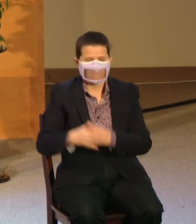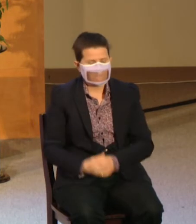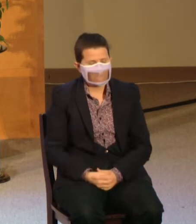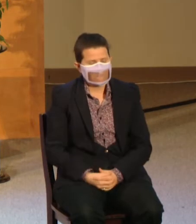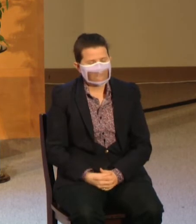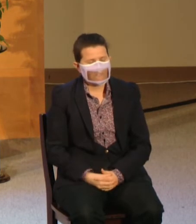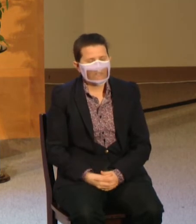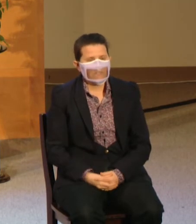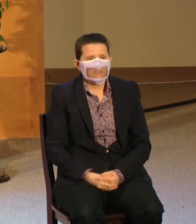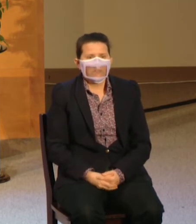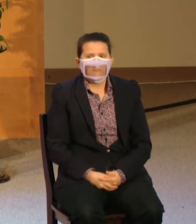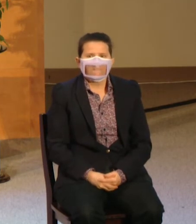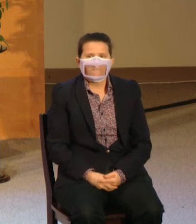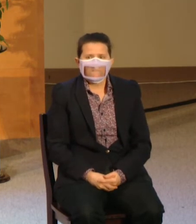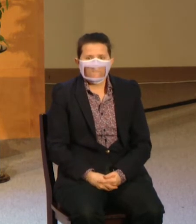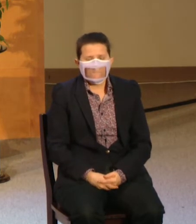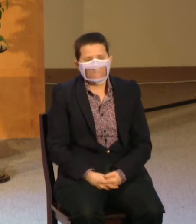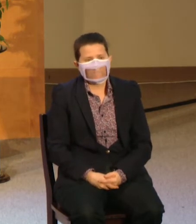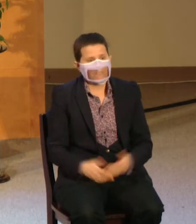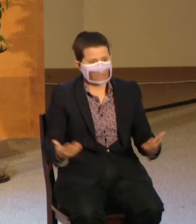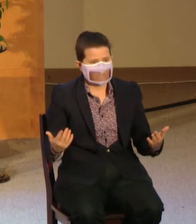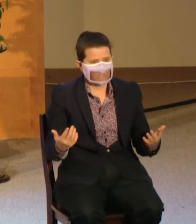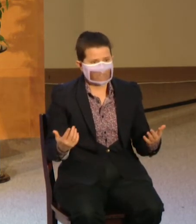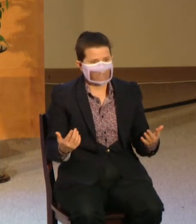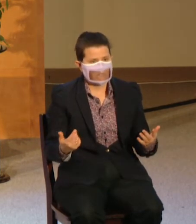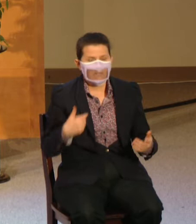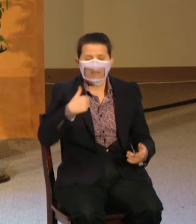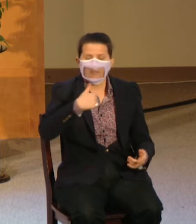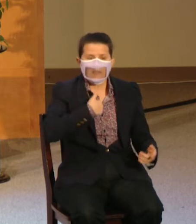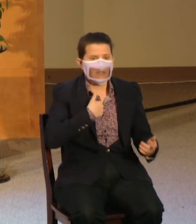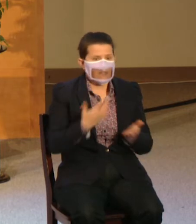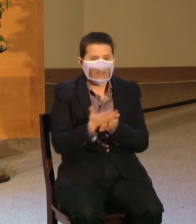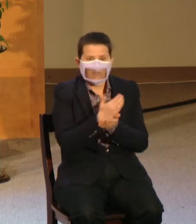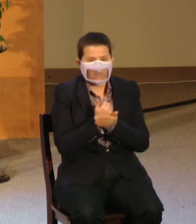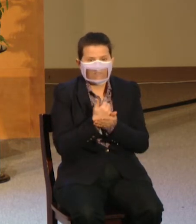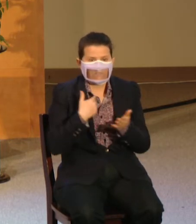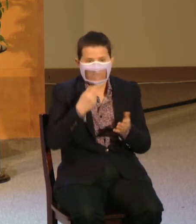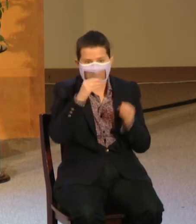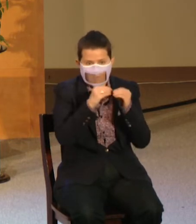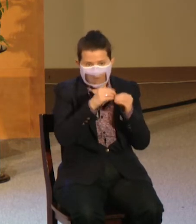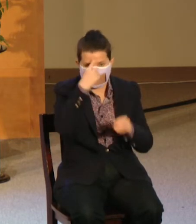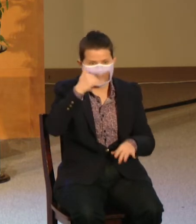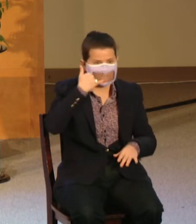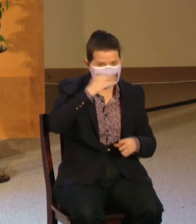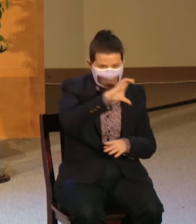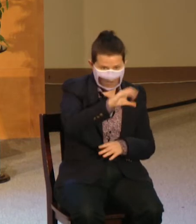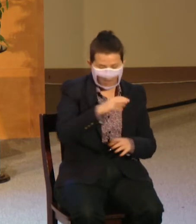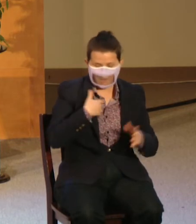I can tell you, I made a whole lot more money for the phone company than I ever made in ministry.